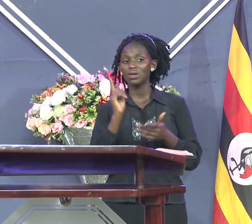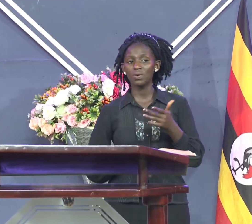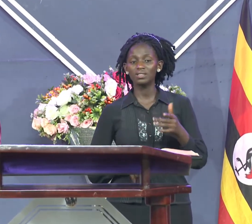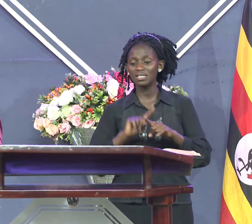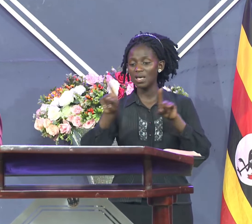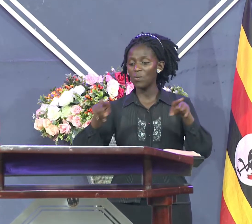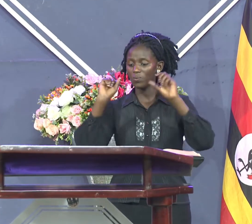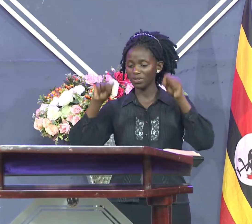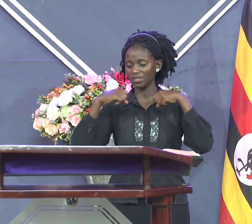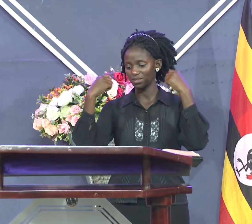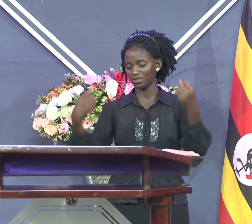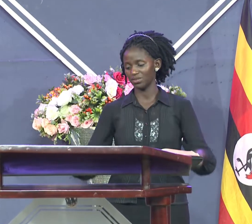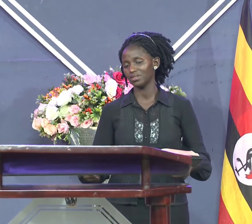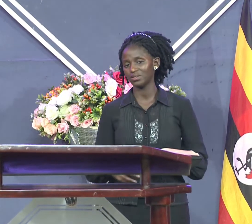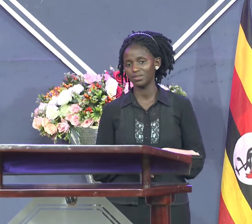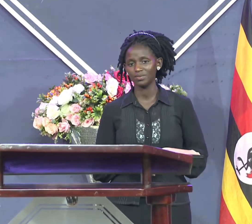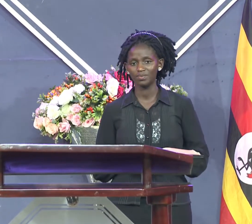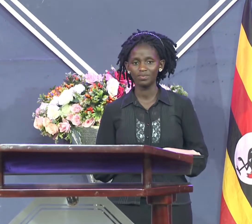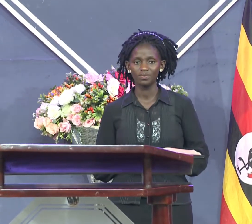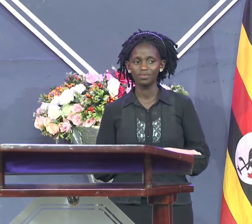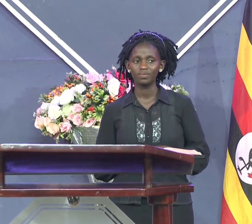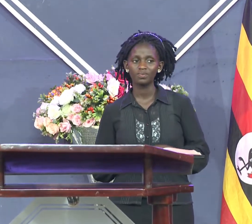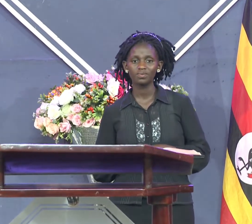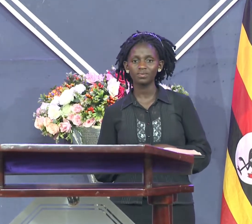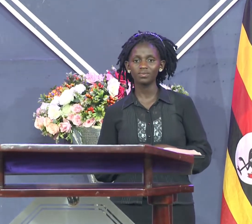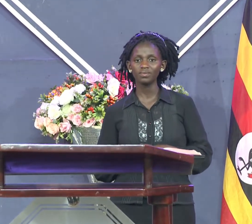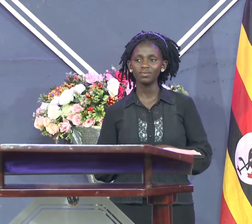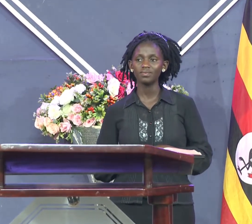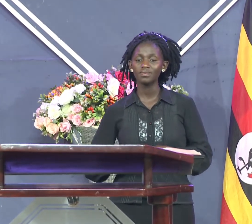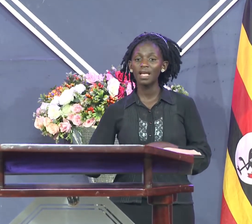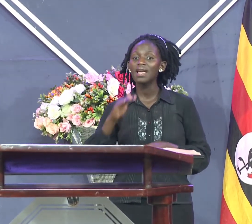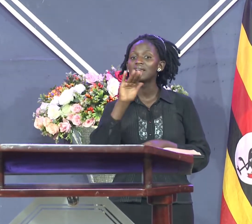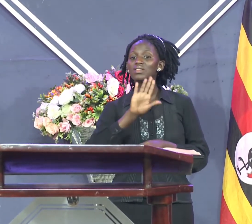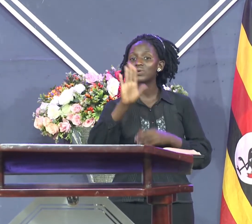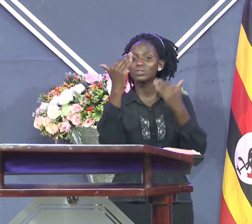I want to tell you that we can't.